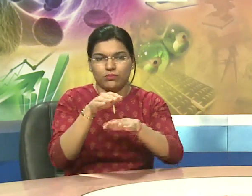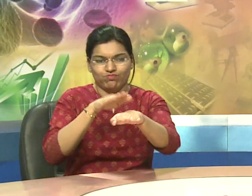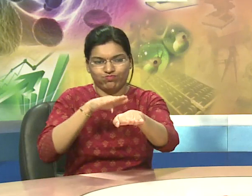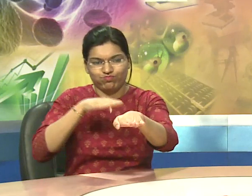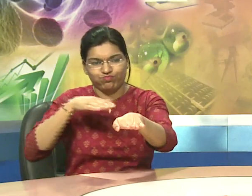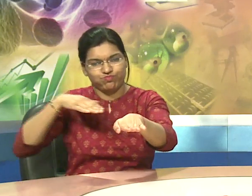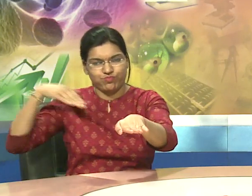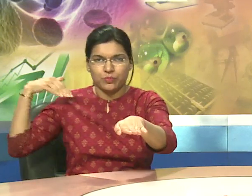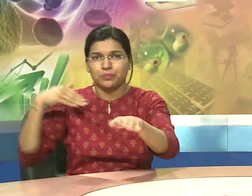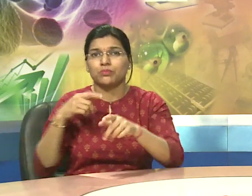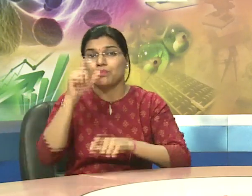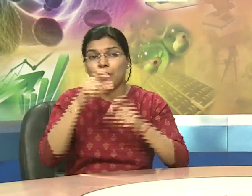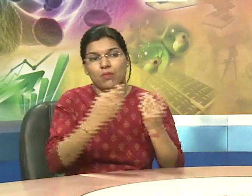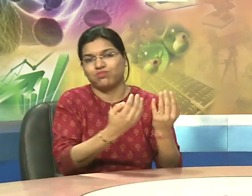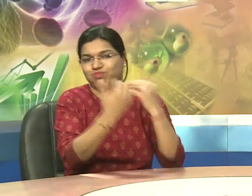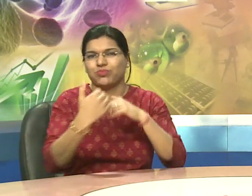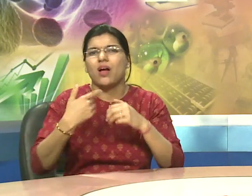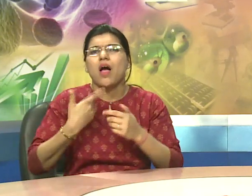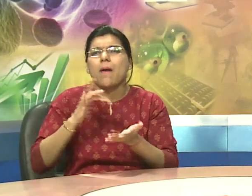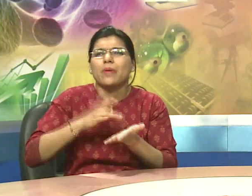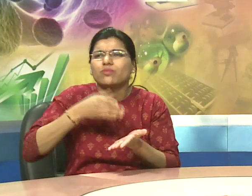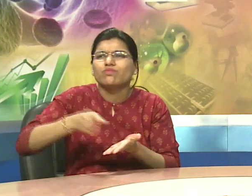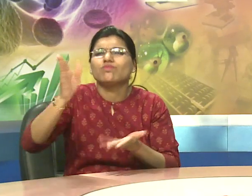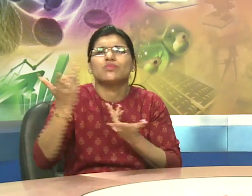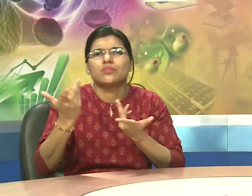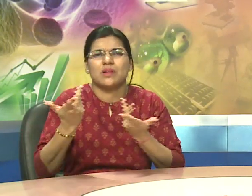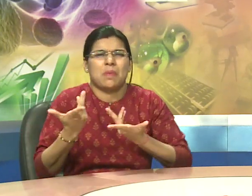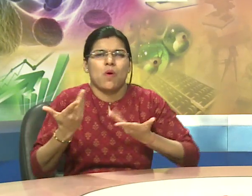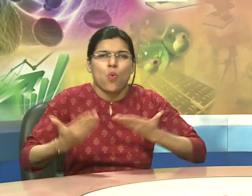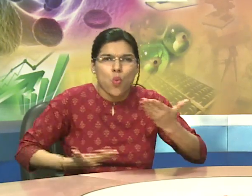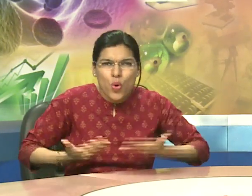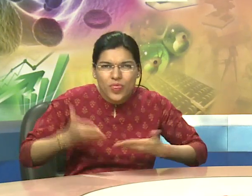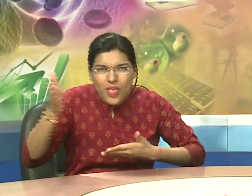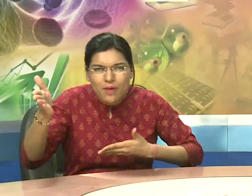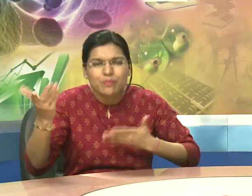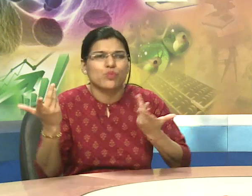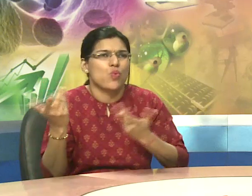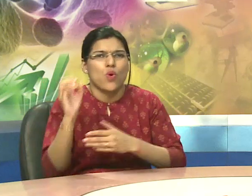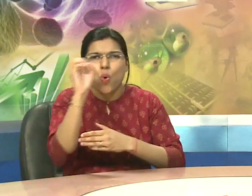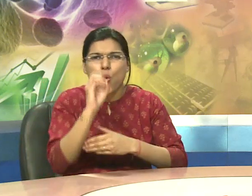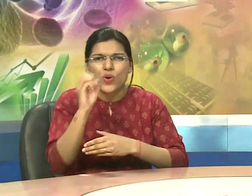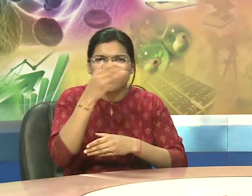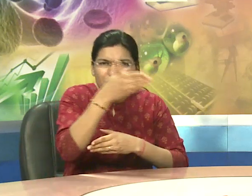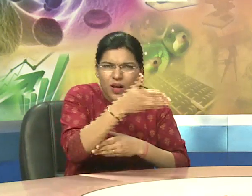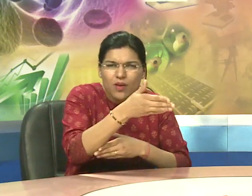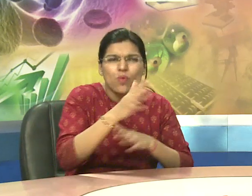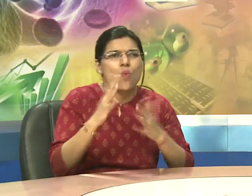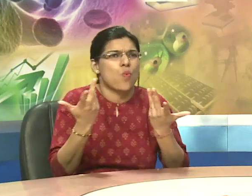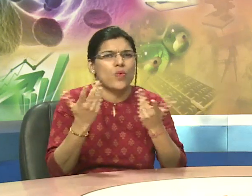People travel in railways which have different coaches which leads to